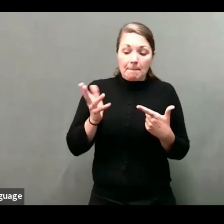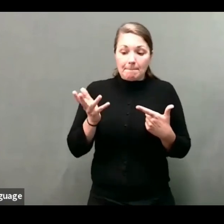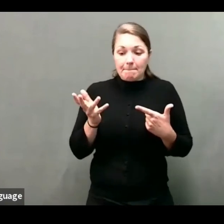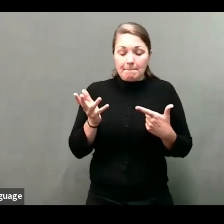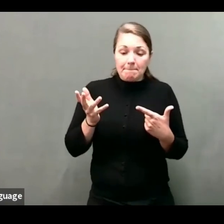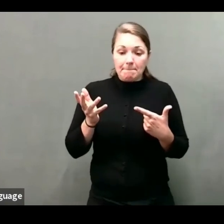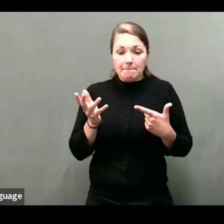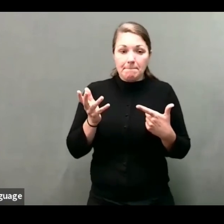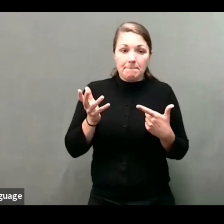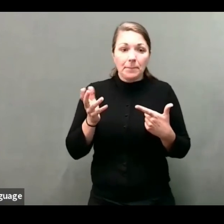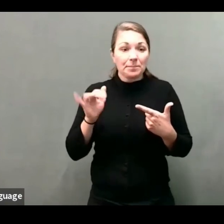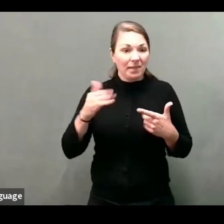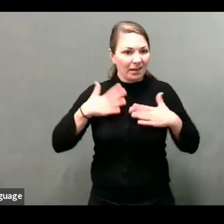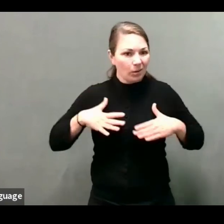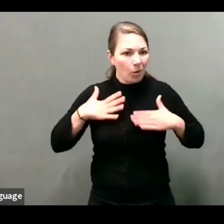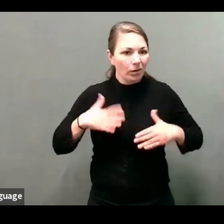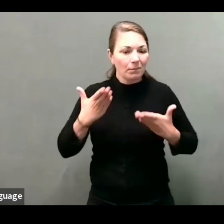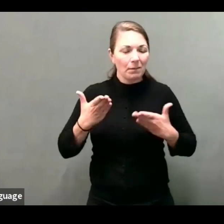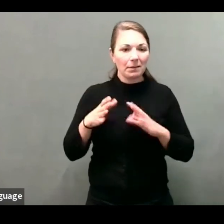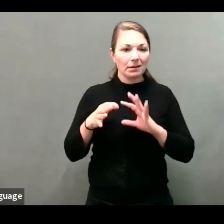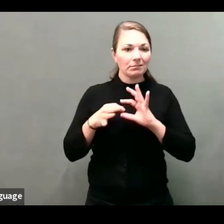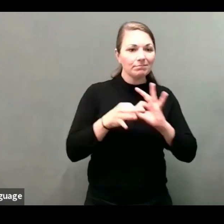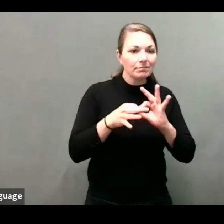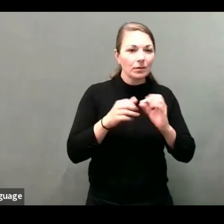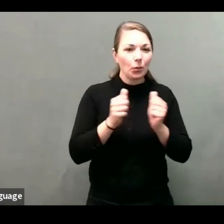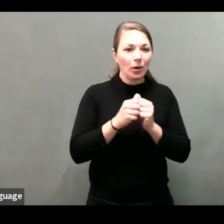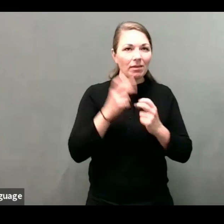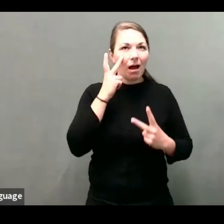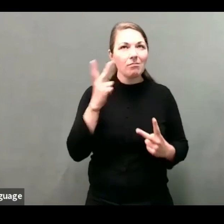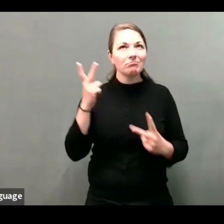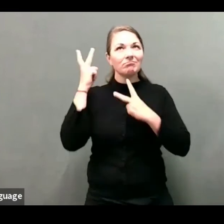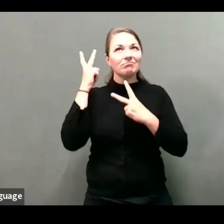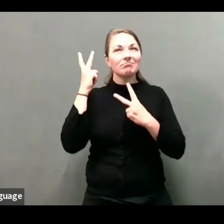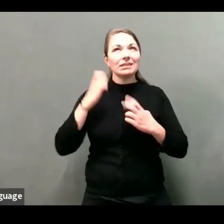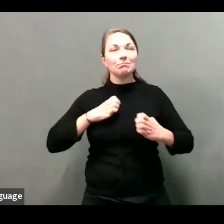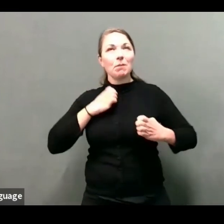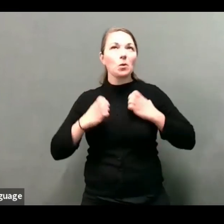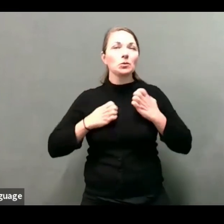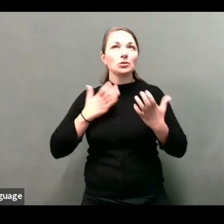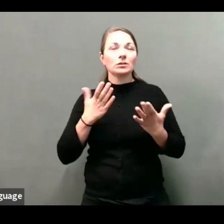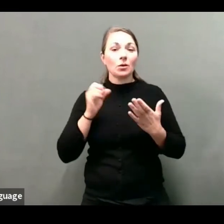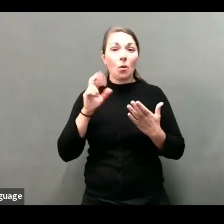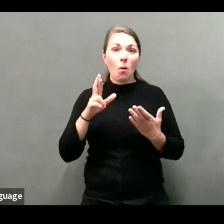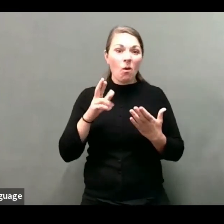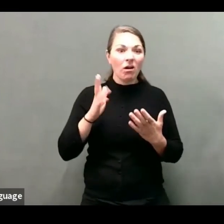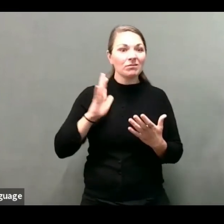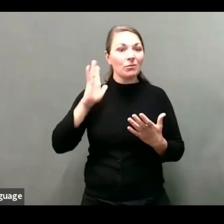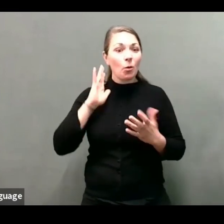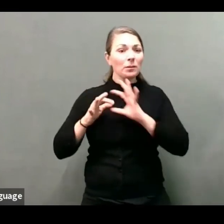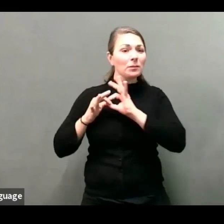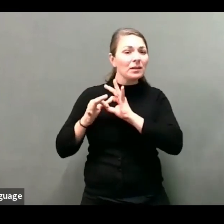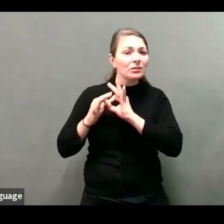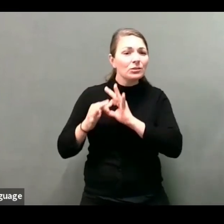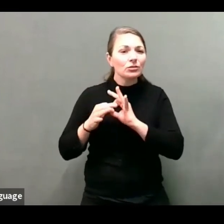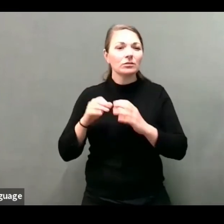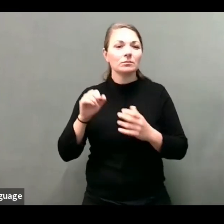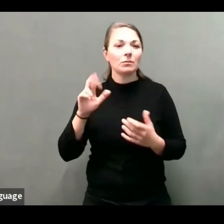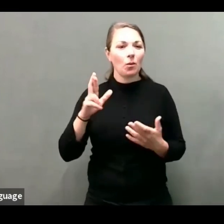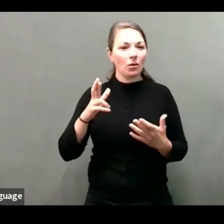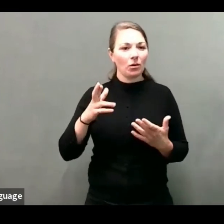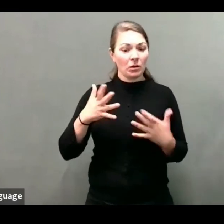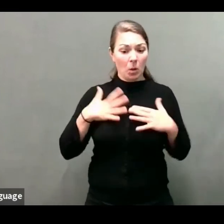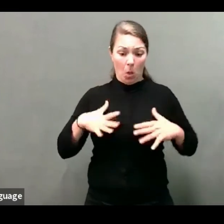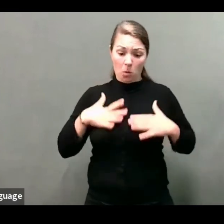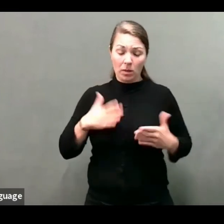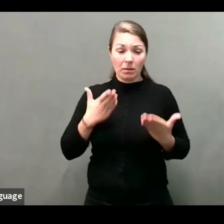be tied to, emotional memories or relationships. They can sometimes change our feeling